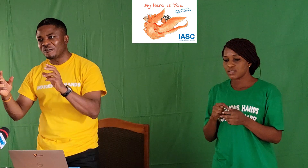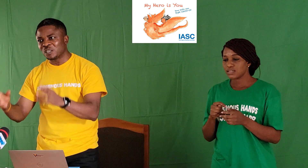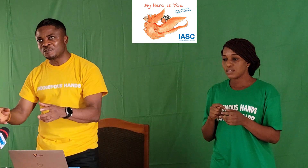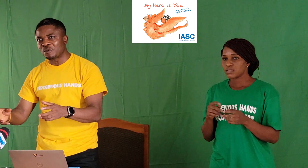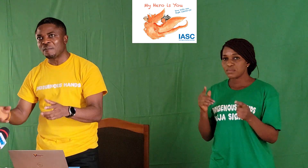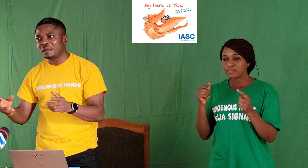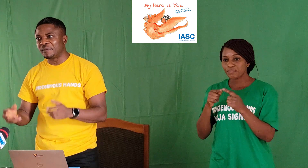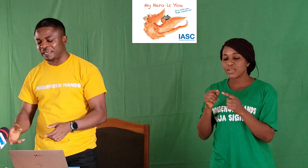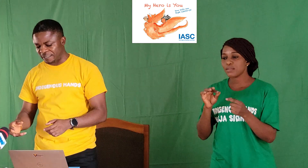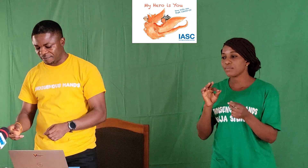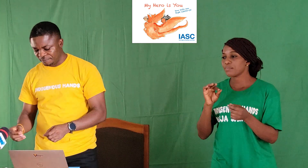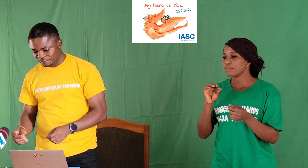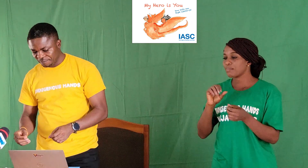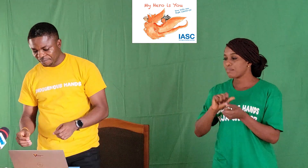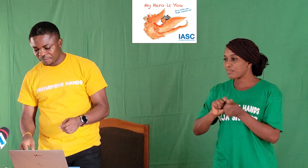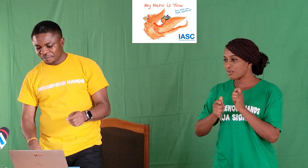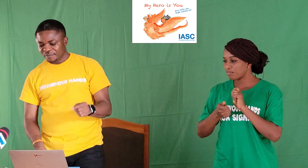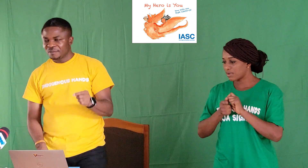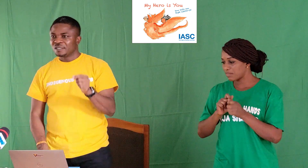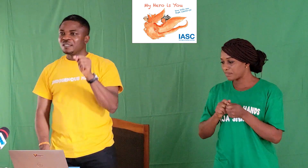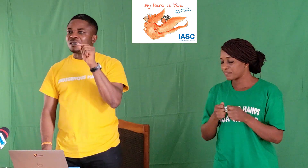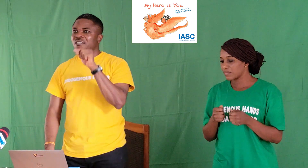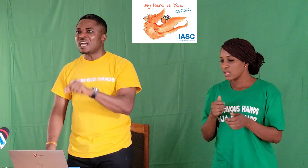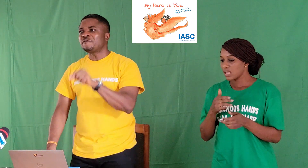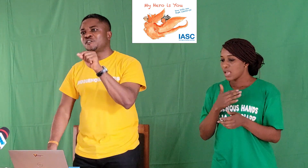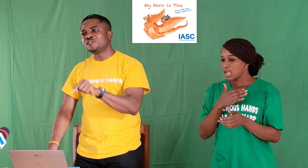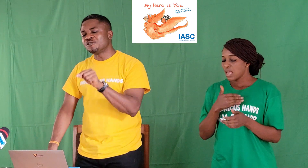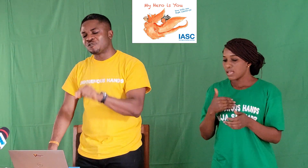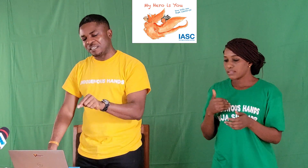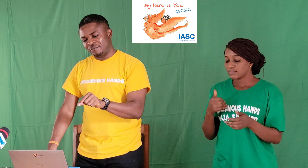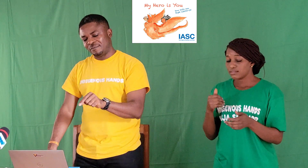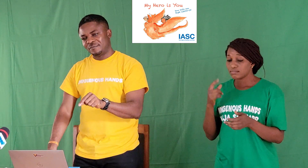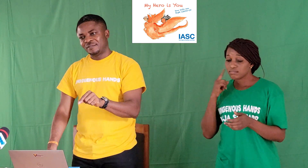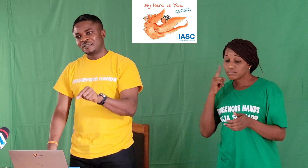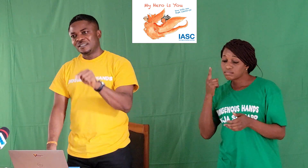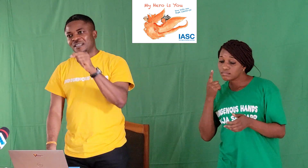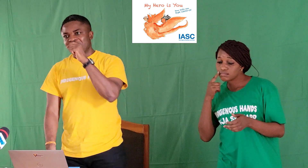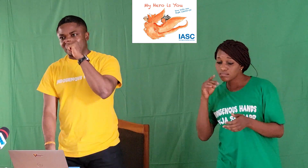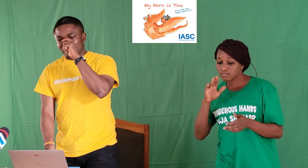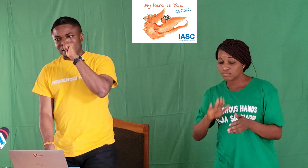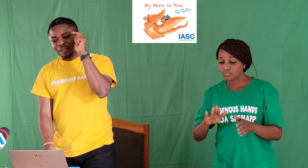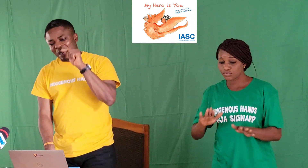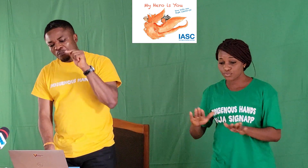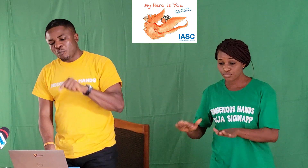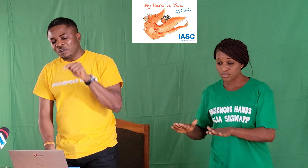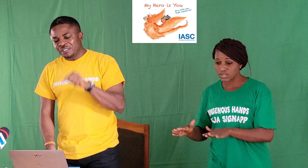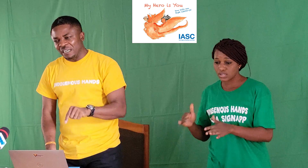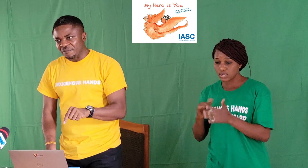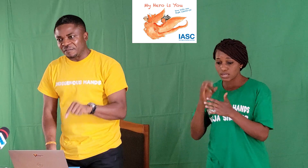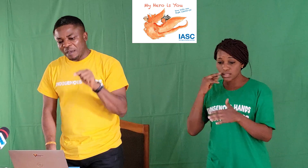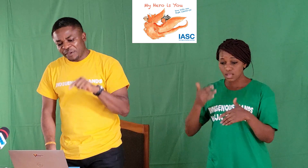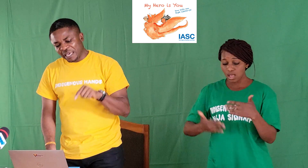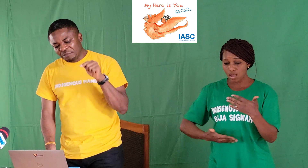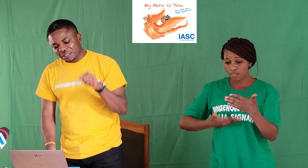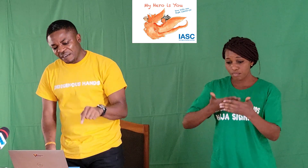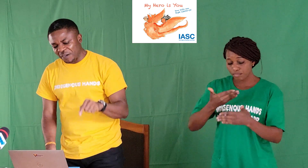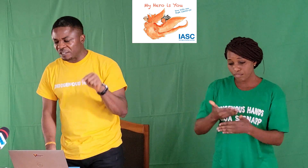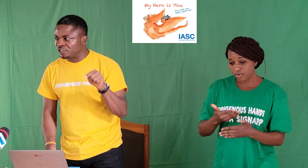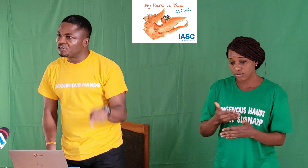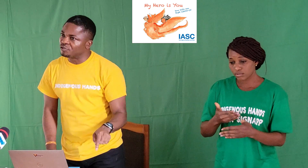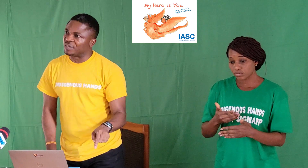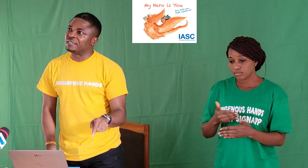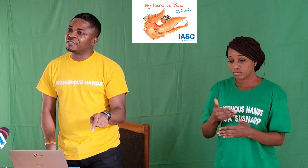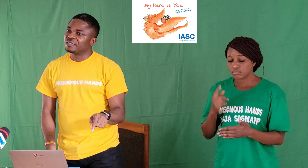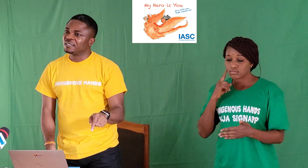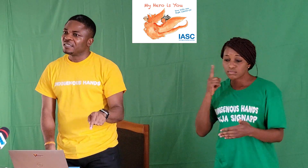structure of this problem is deaf children that are born deaf, that became deaf